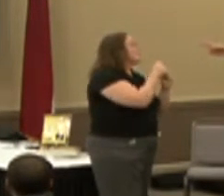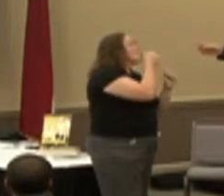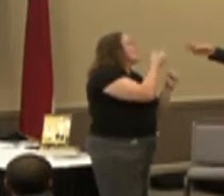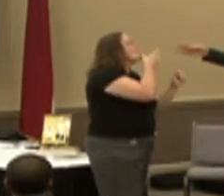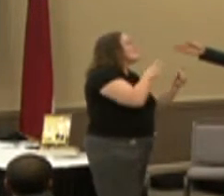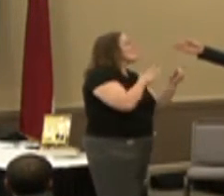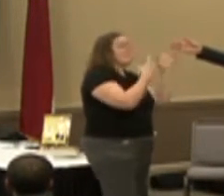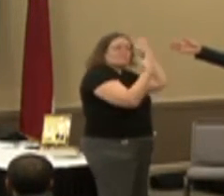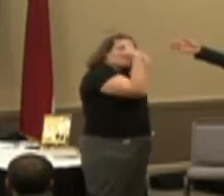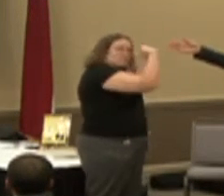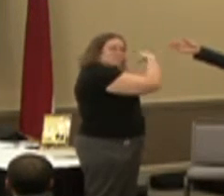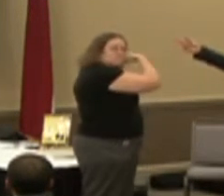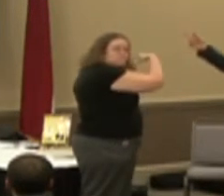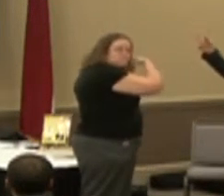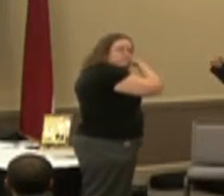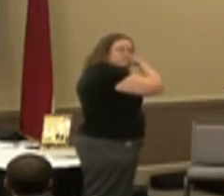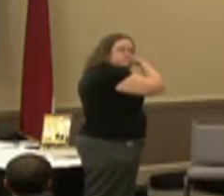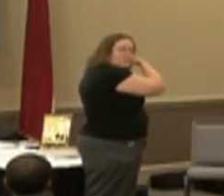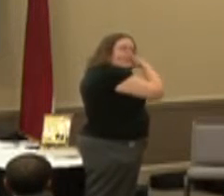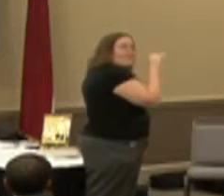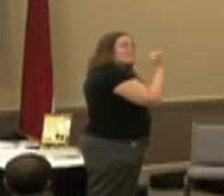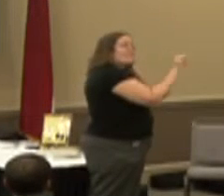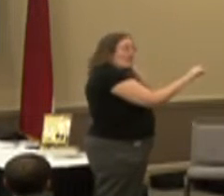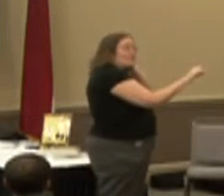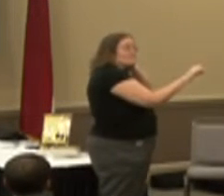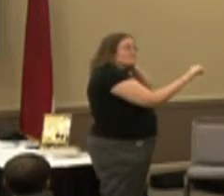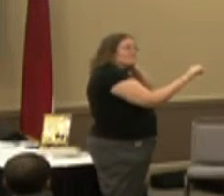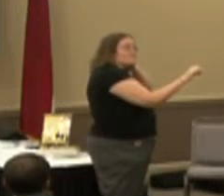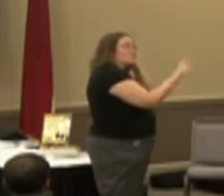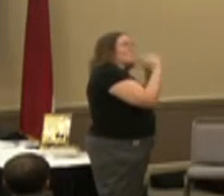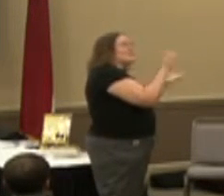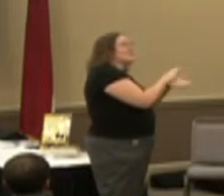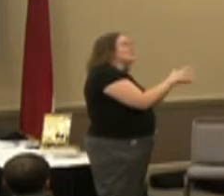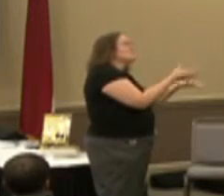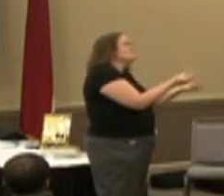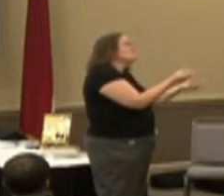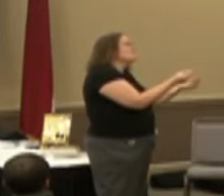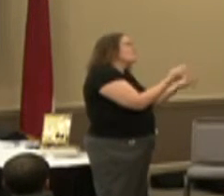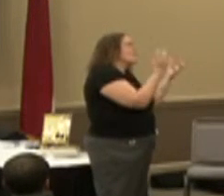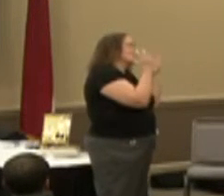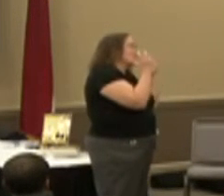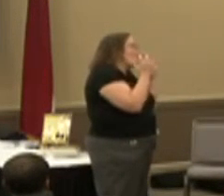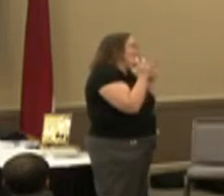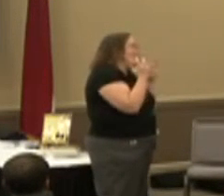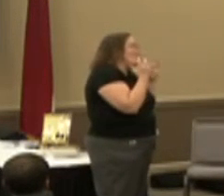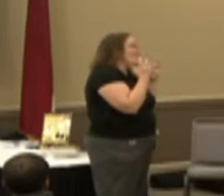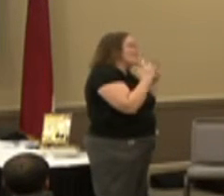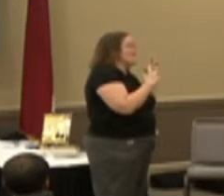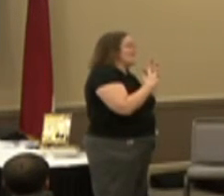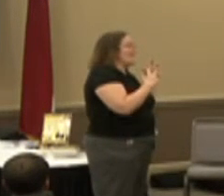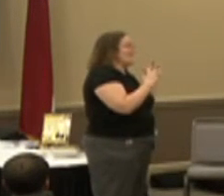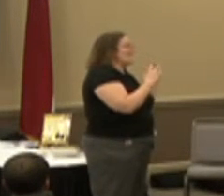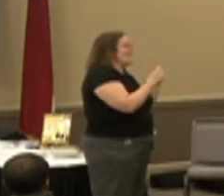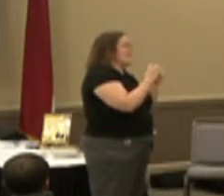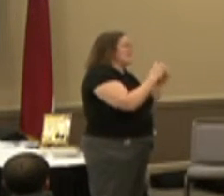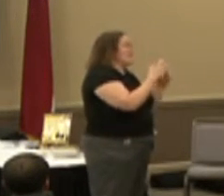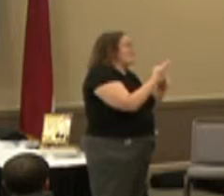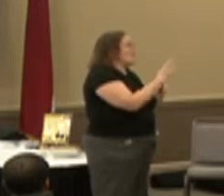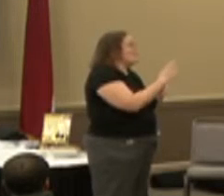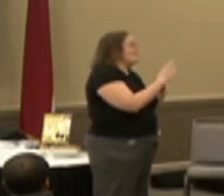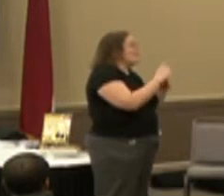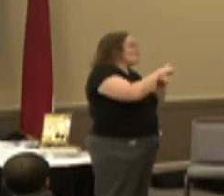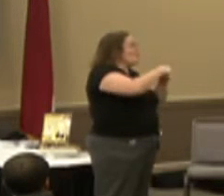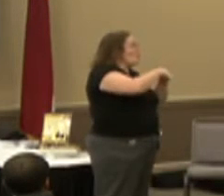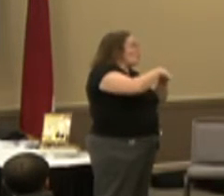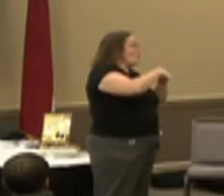with Bianca? Bianca? Nice soft curl. Take the ends. Just take a big barrel curling